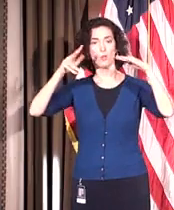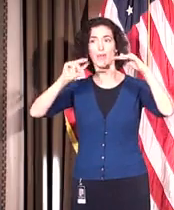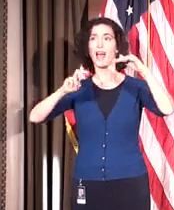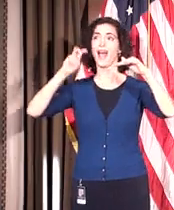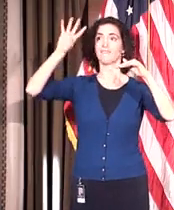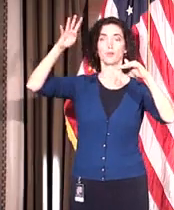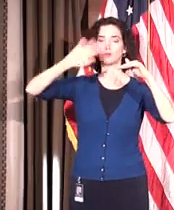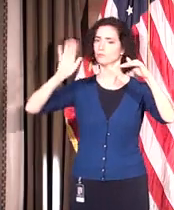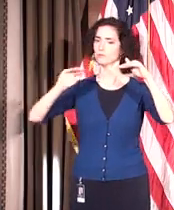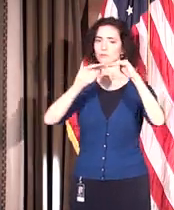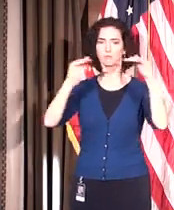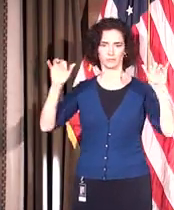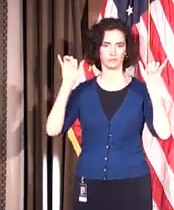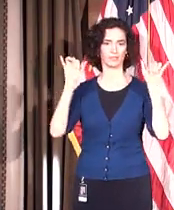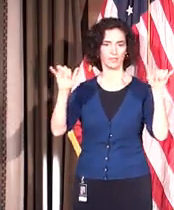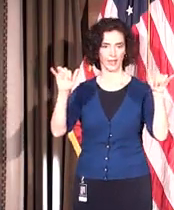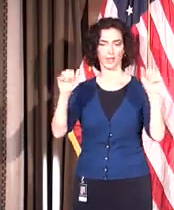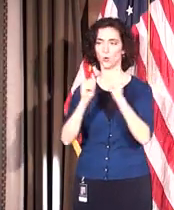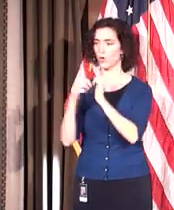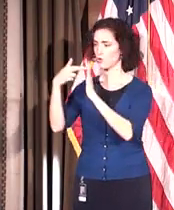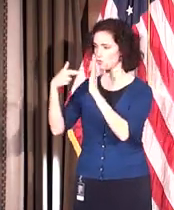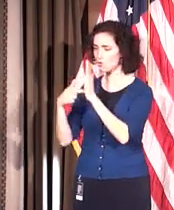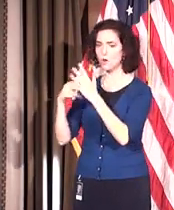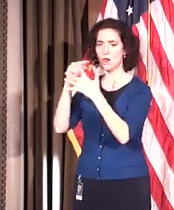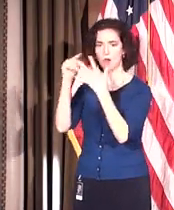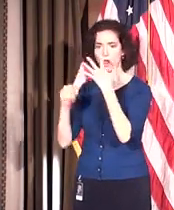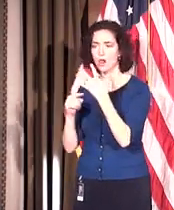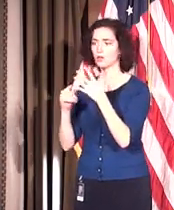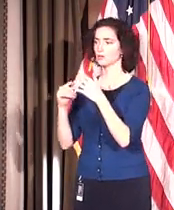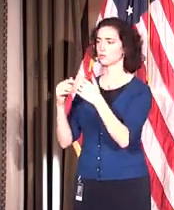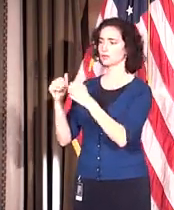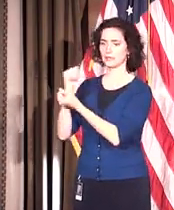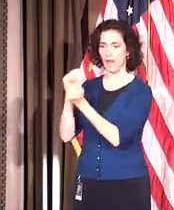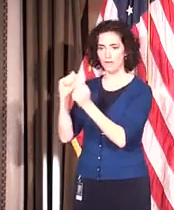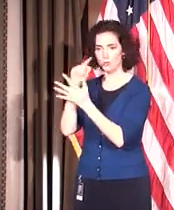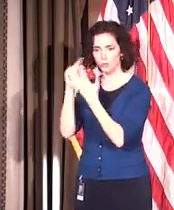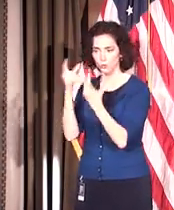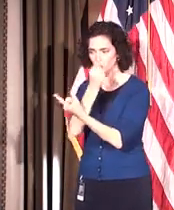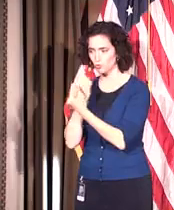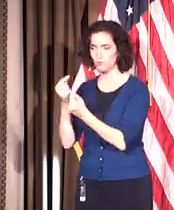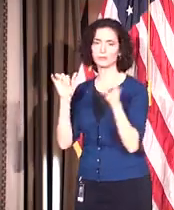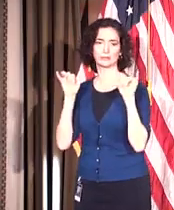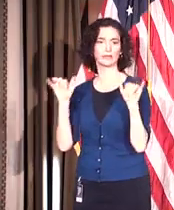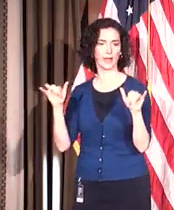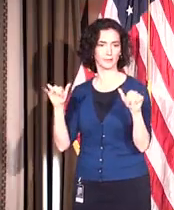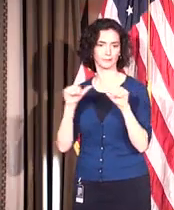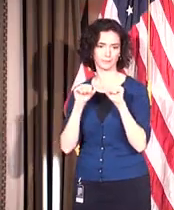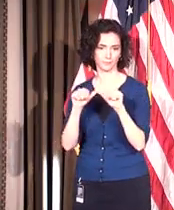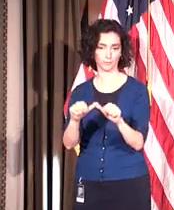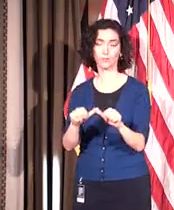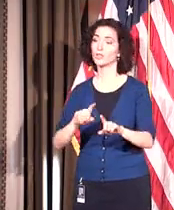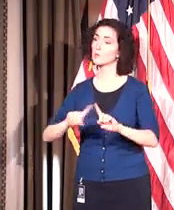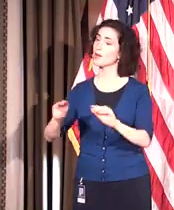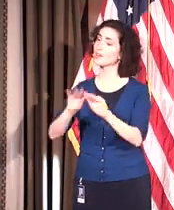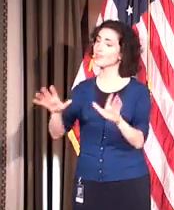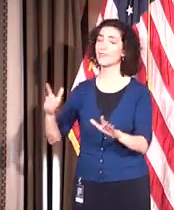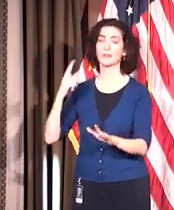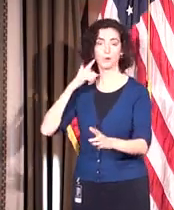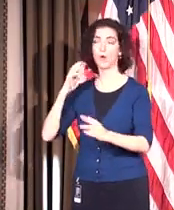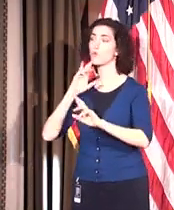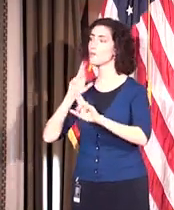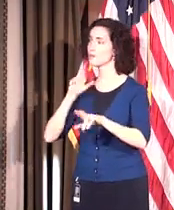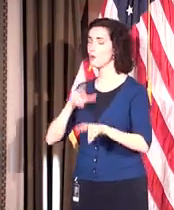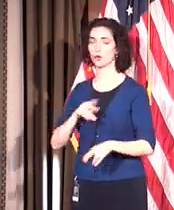restrictions that are contained therein. But there's no doubt, because I've received reports,